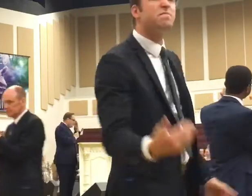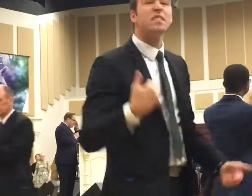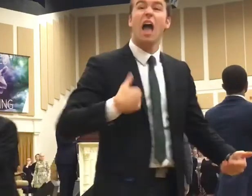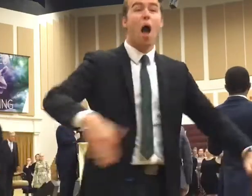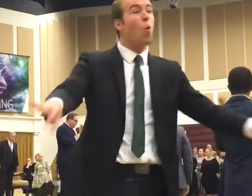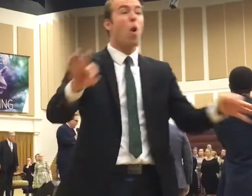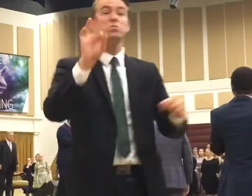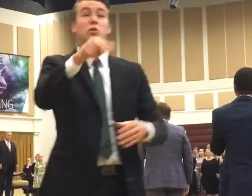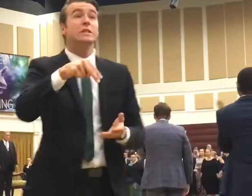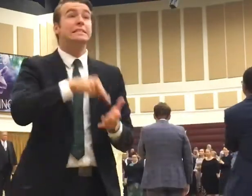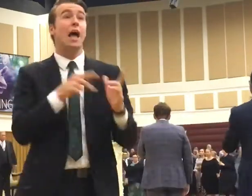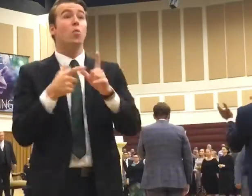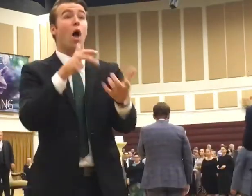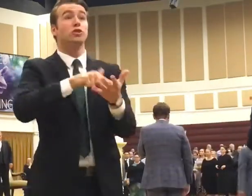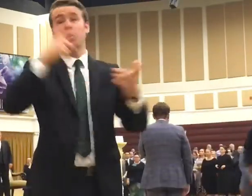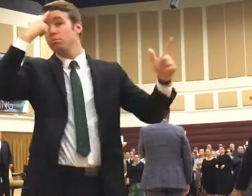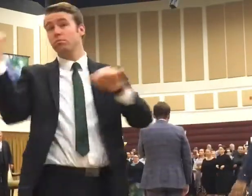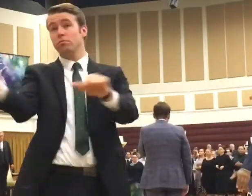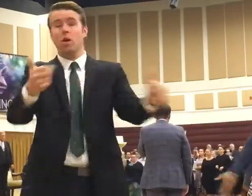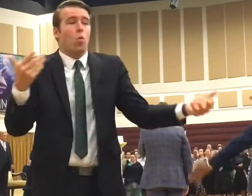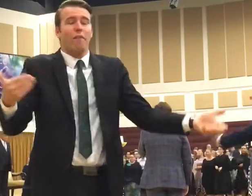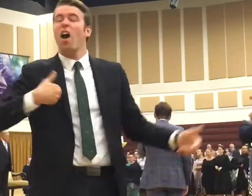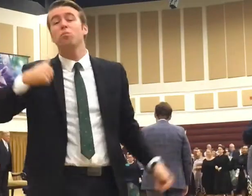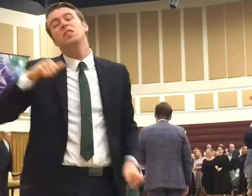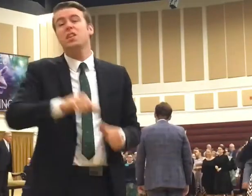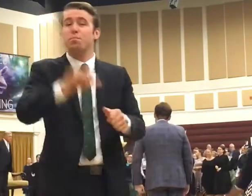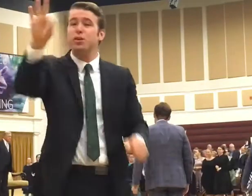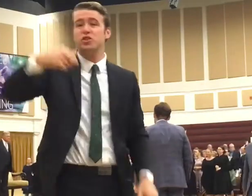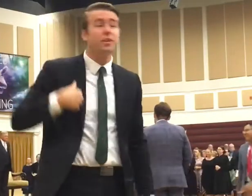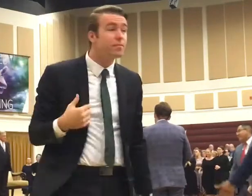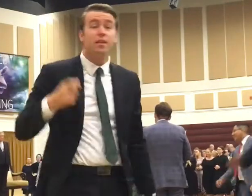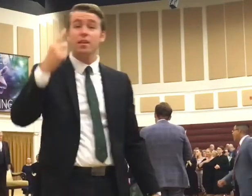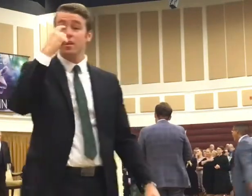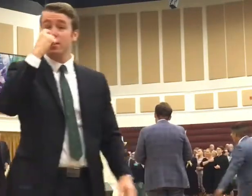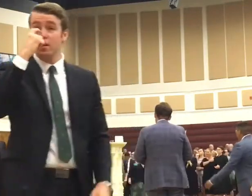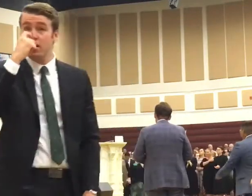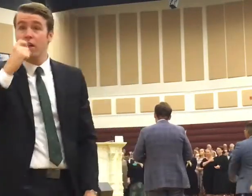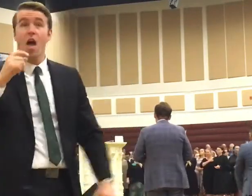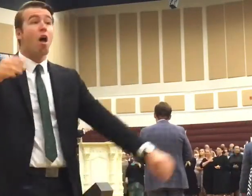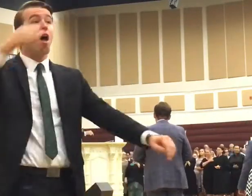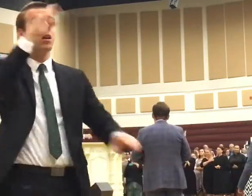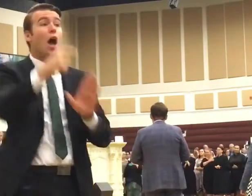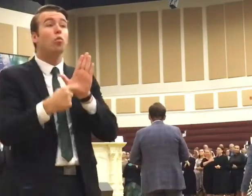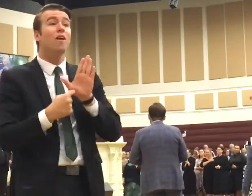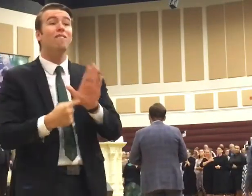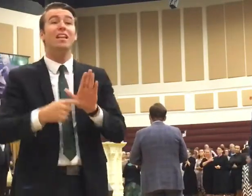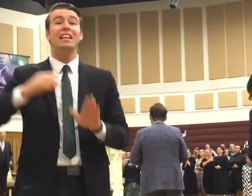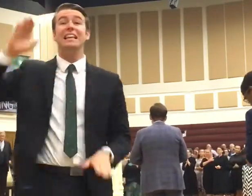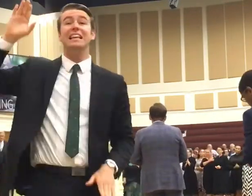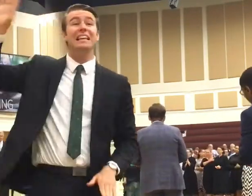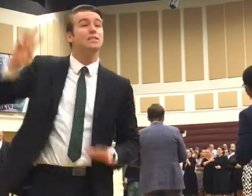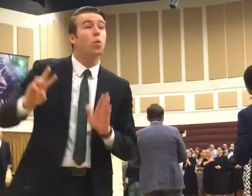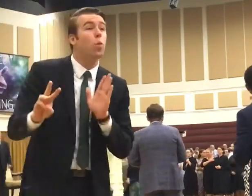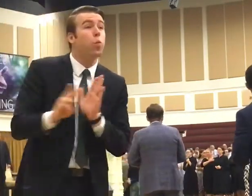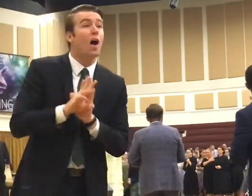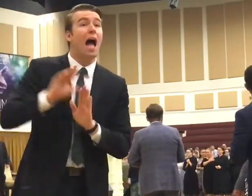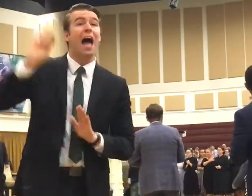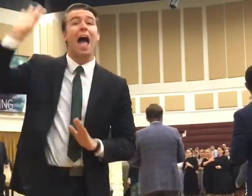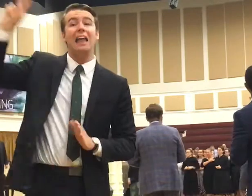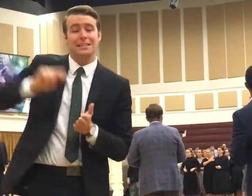this thing out. You can stand, run, jump, whatever. I'm just going to preach it. Through his word, God reveals his will and